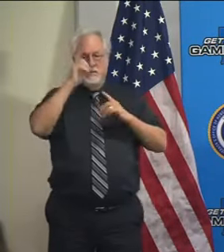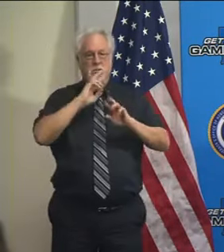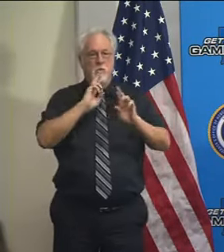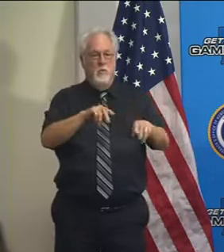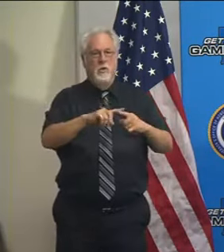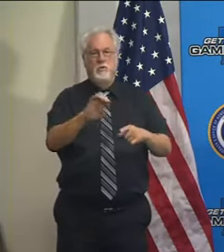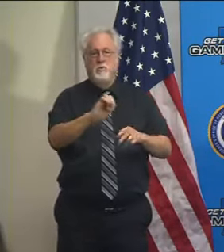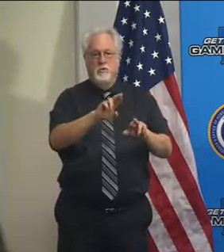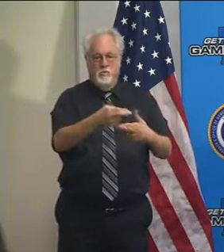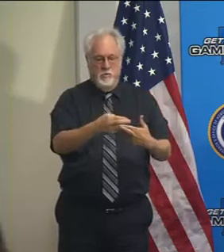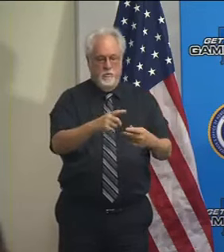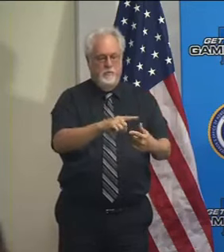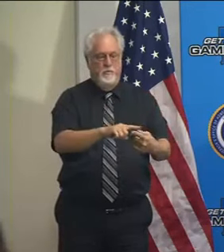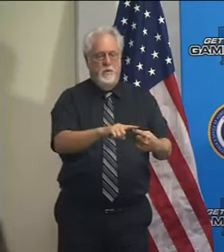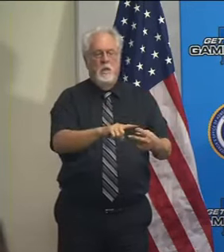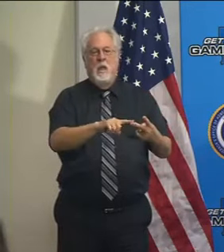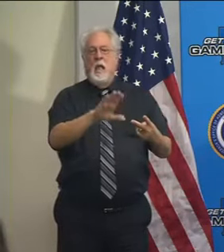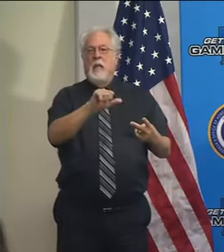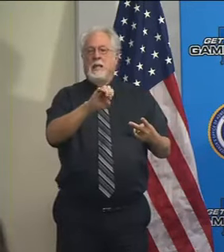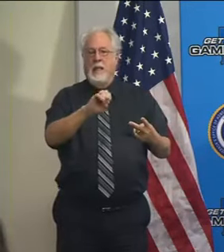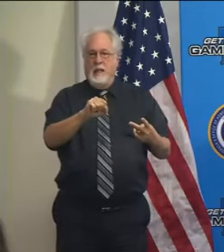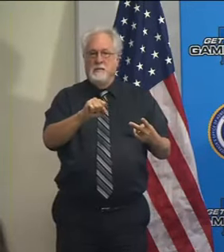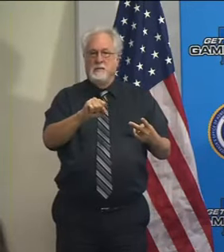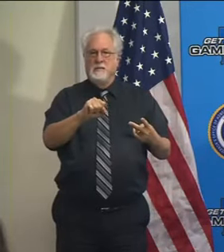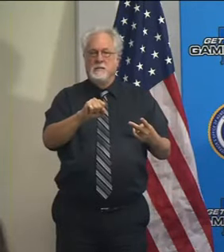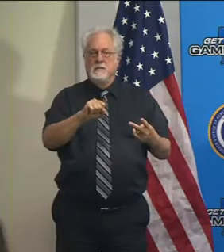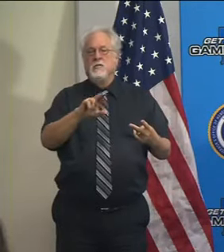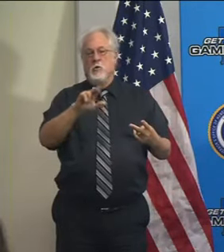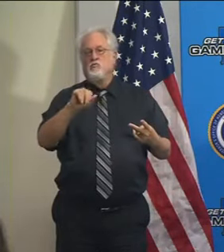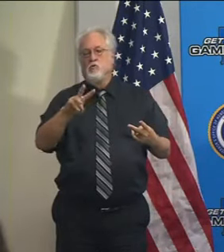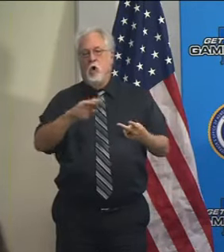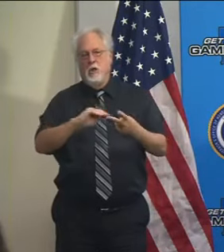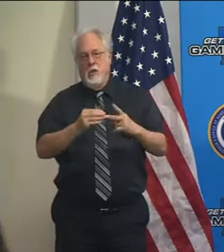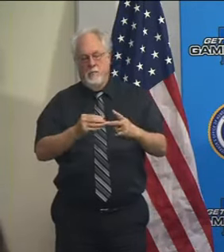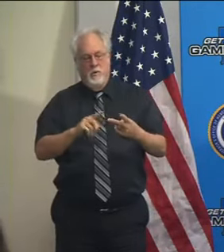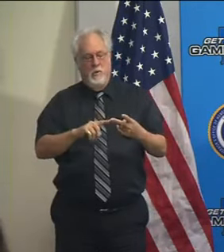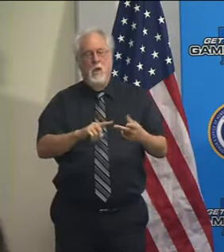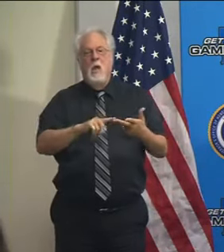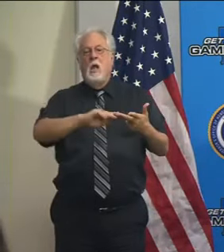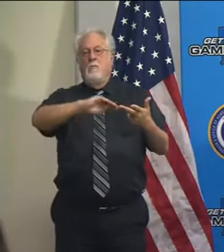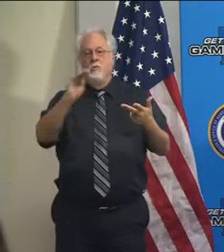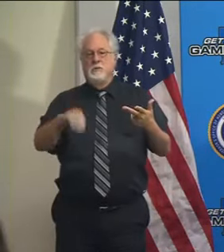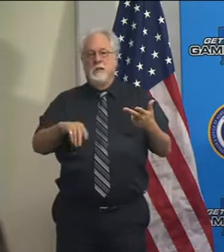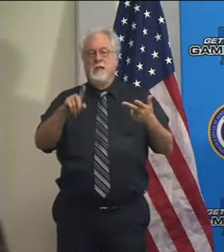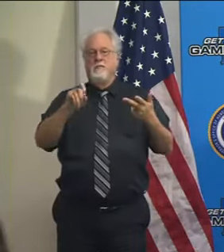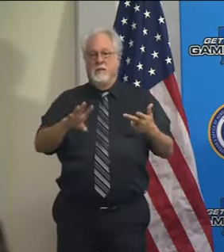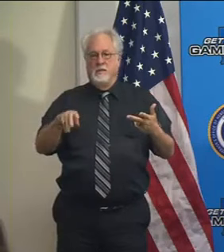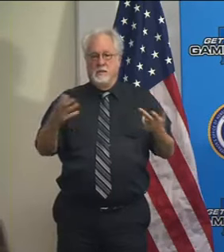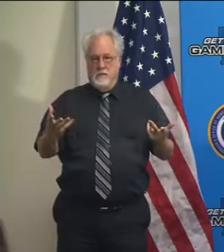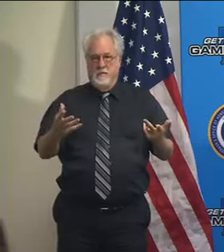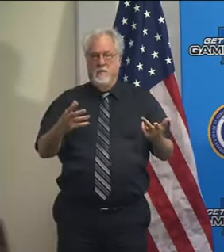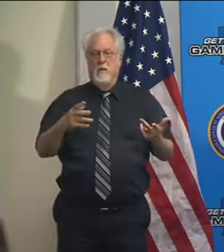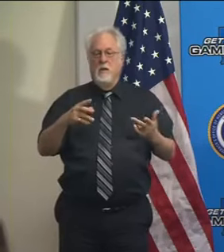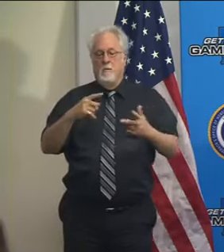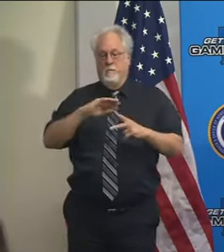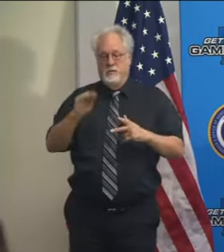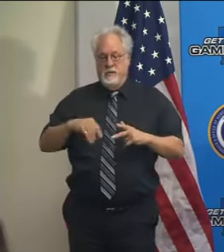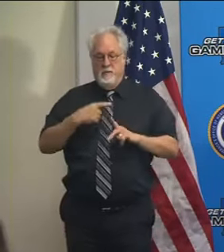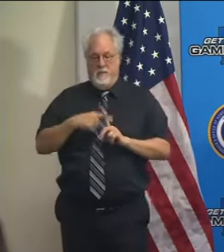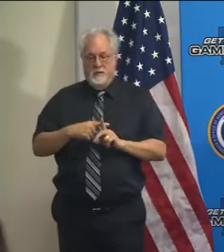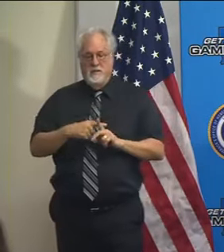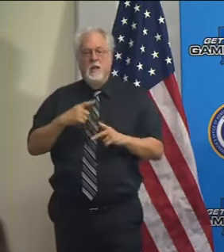rooms. They are cases, both as a raw number and a percentage of tests administered, so the percent positivity.